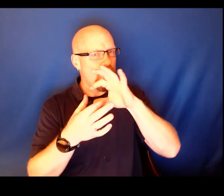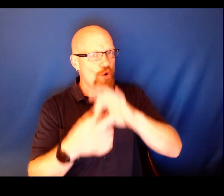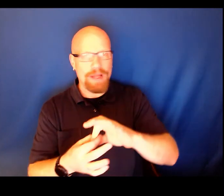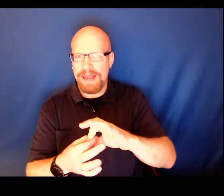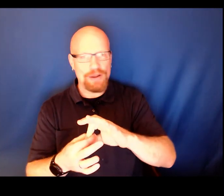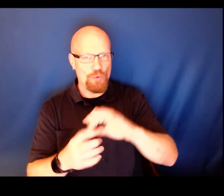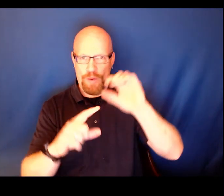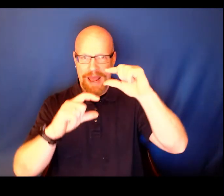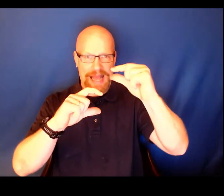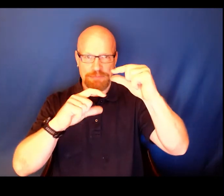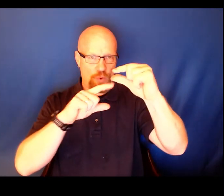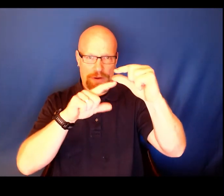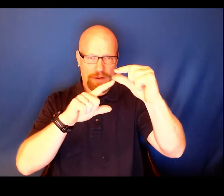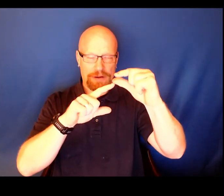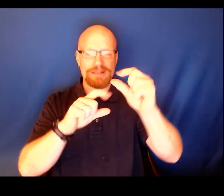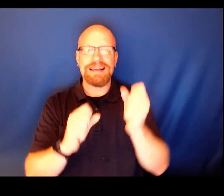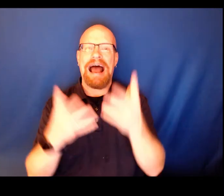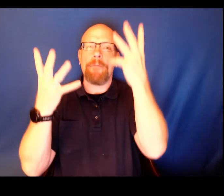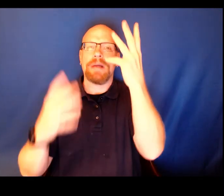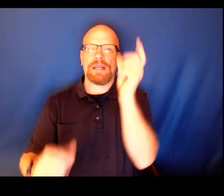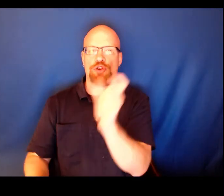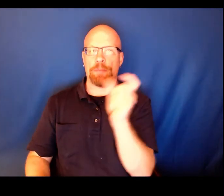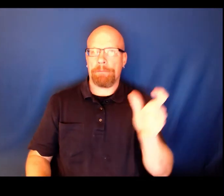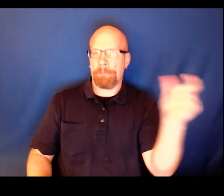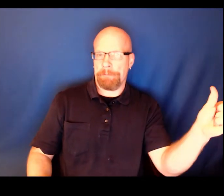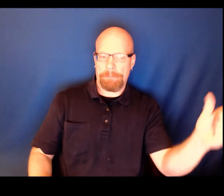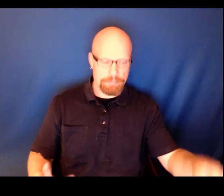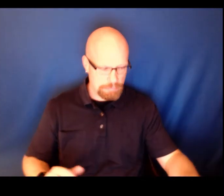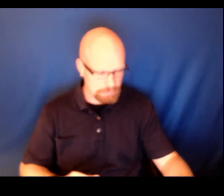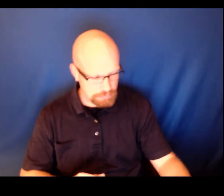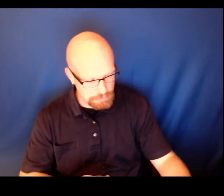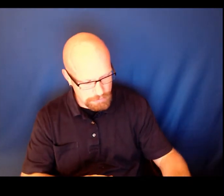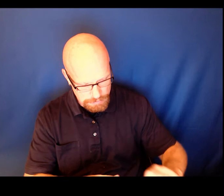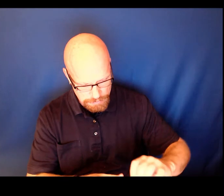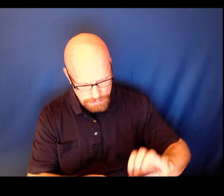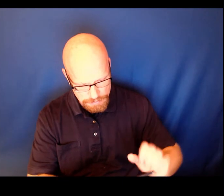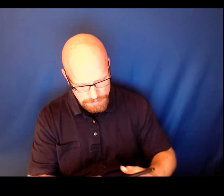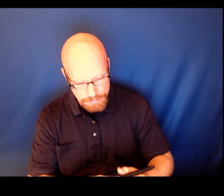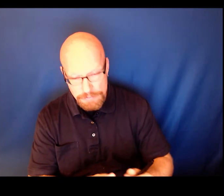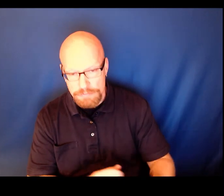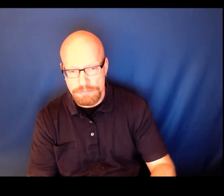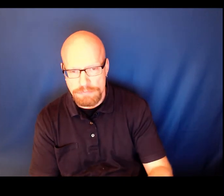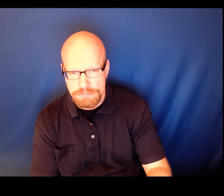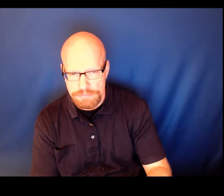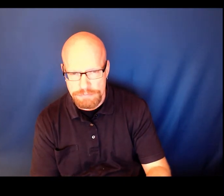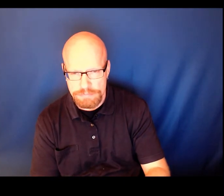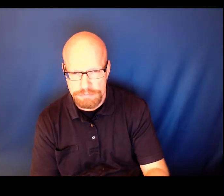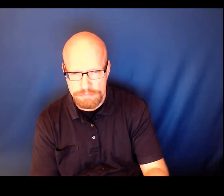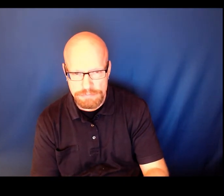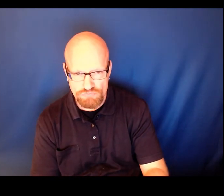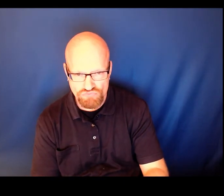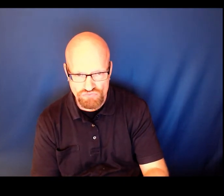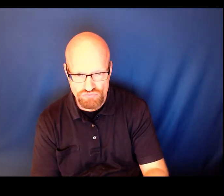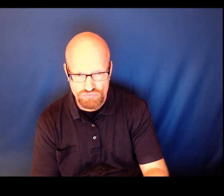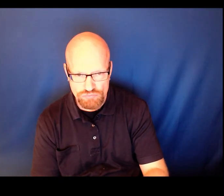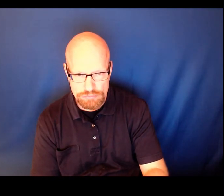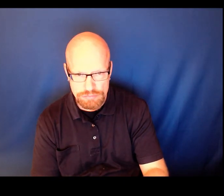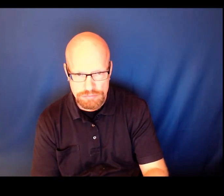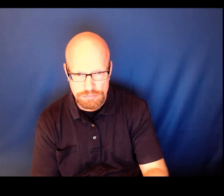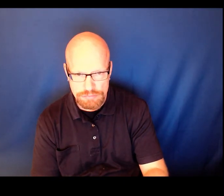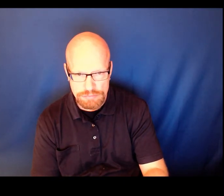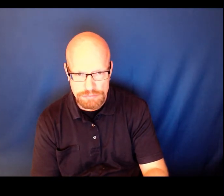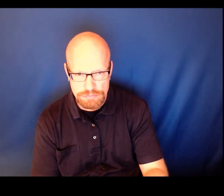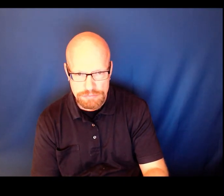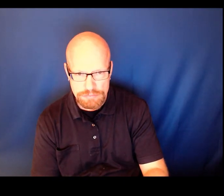so trinomial. This doesn't talk about the exponent. It's not like if it's x squared, it's a binomial. This is